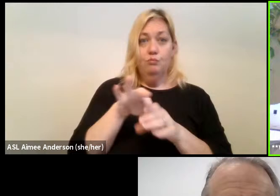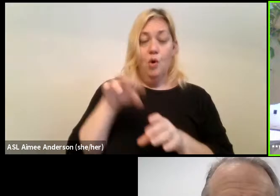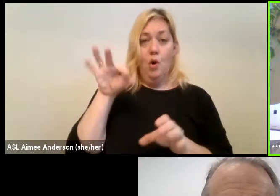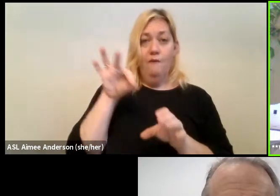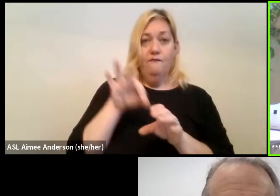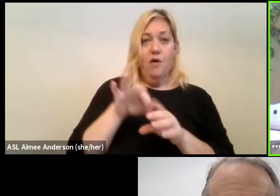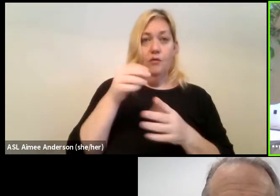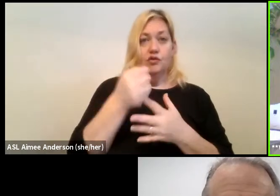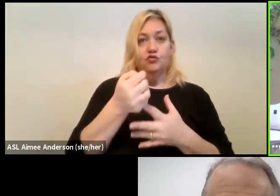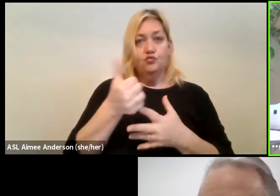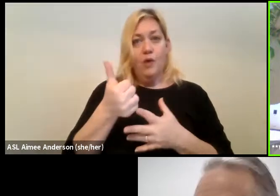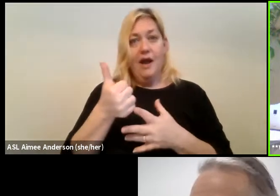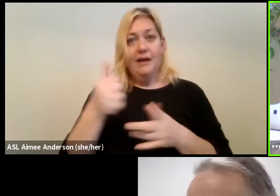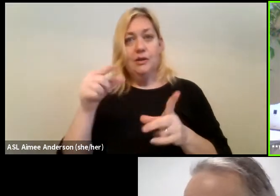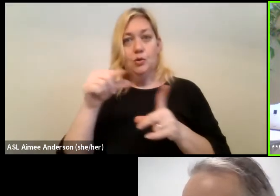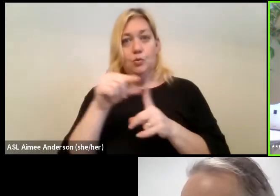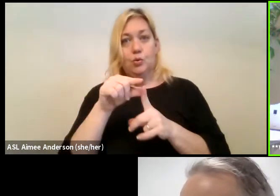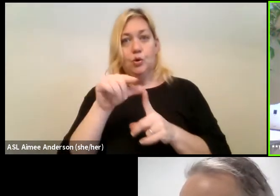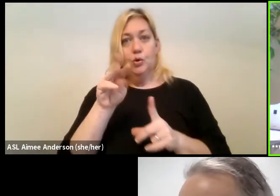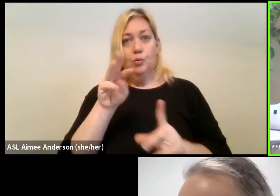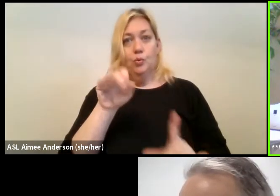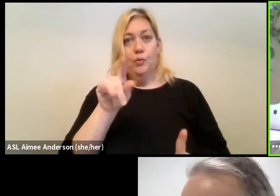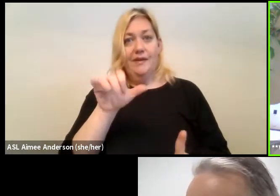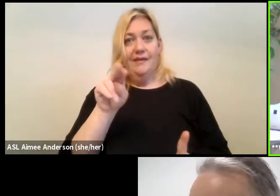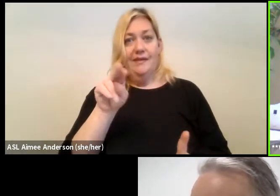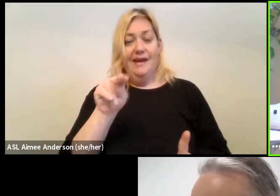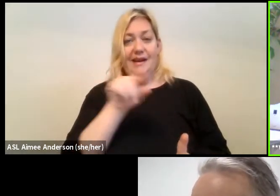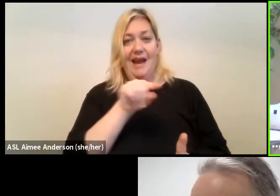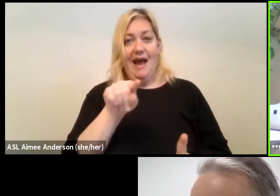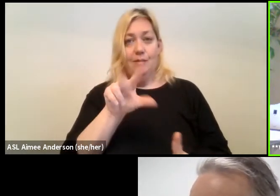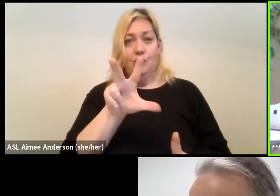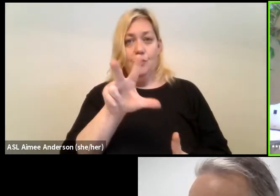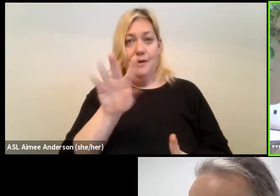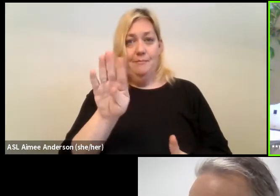the word within in item 3C